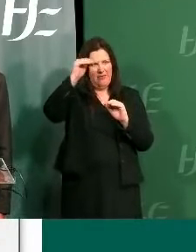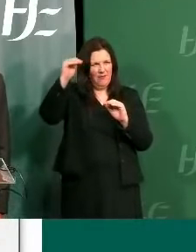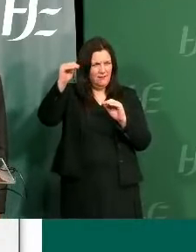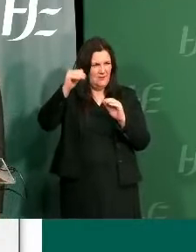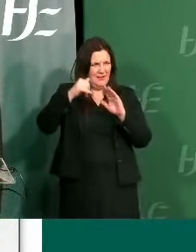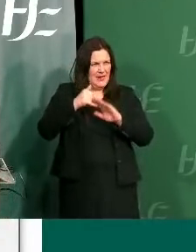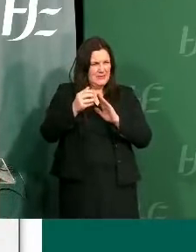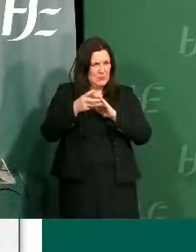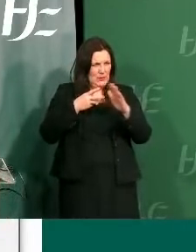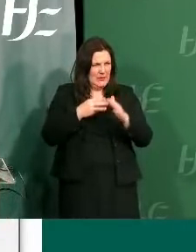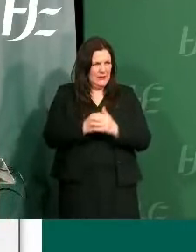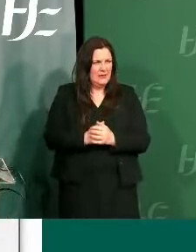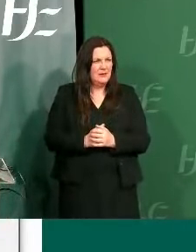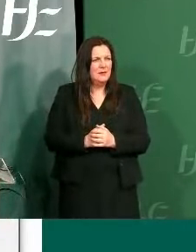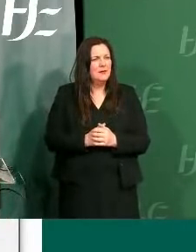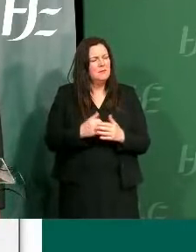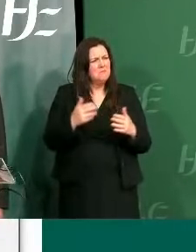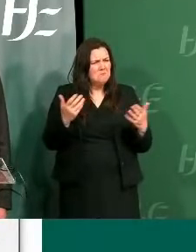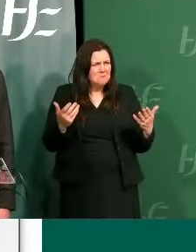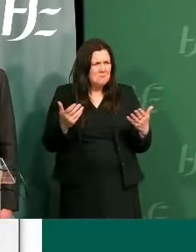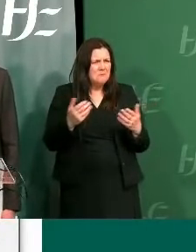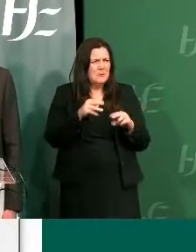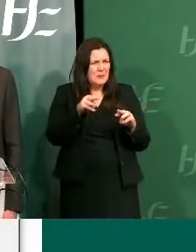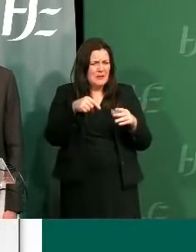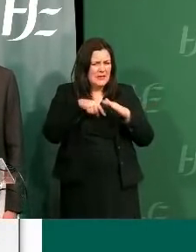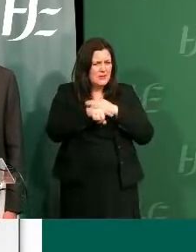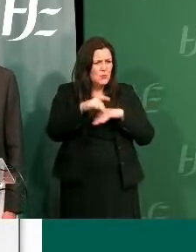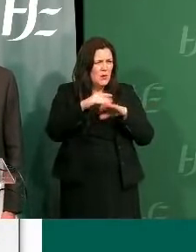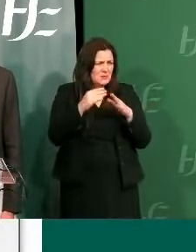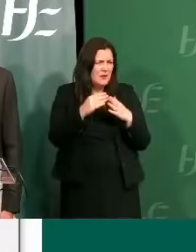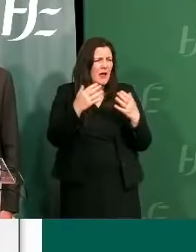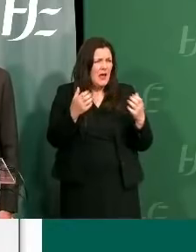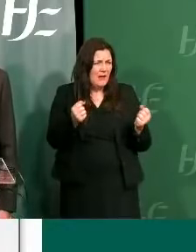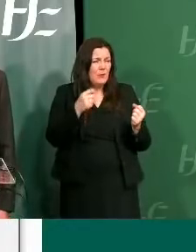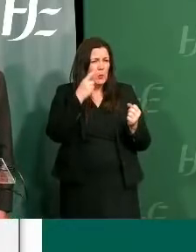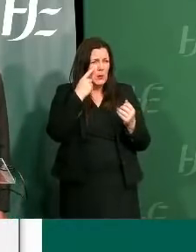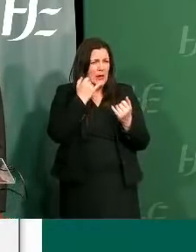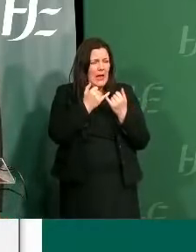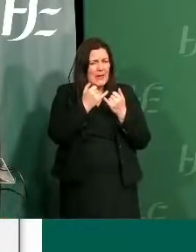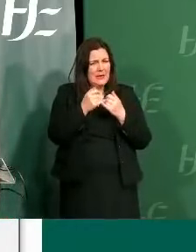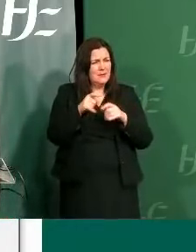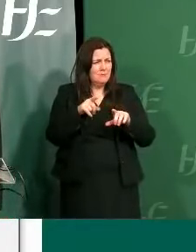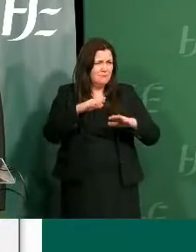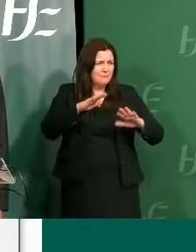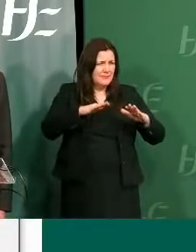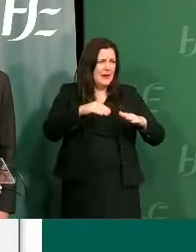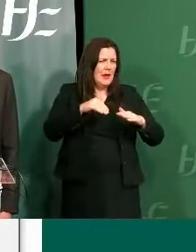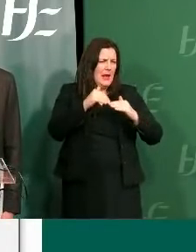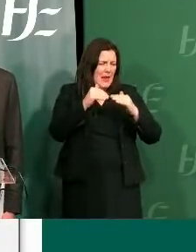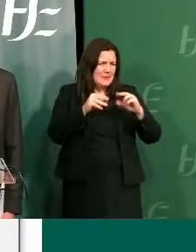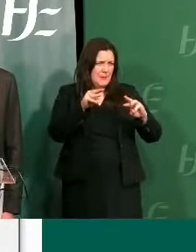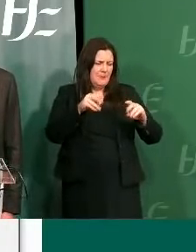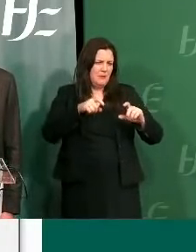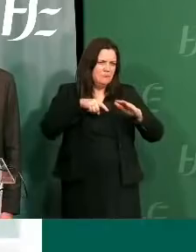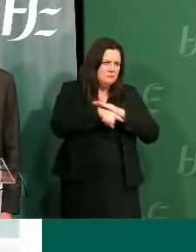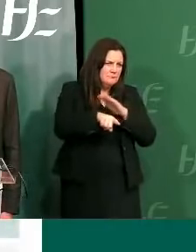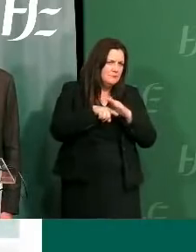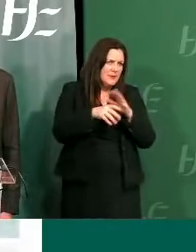similarly, that hospitalisation, despite some of a promising fall there a week or two ago, it seems to have levelled off, and ICU likewise.